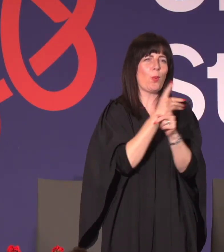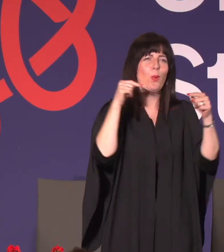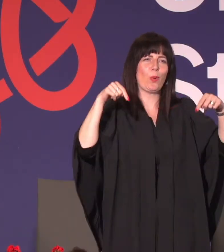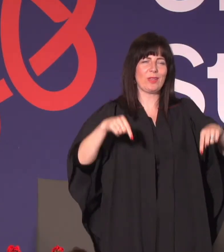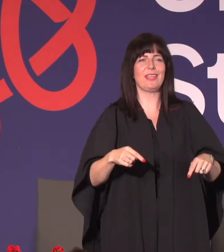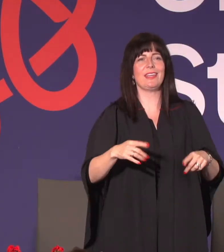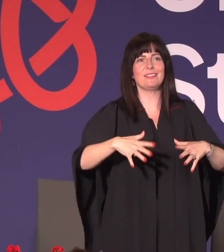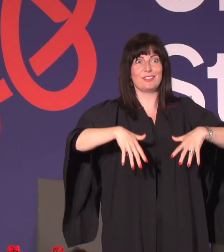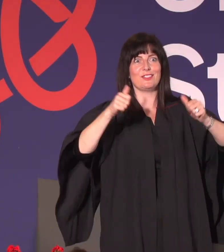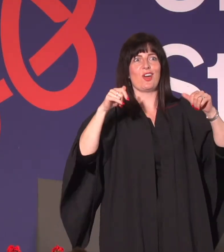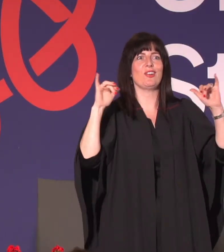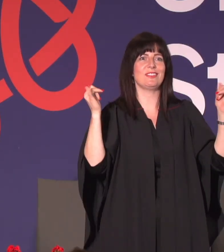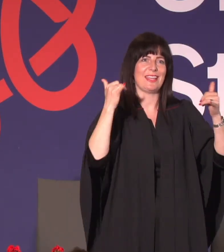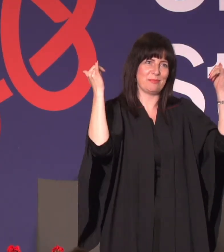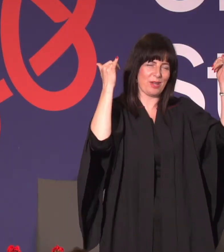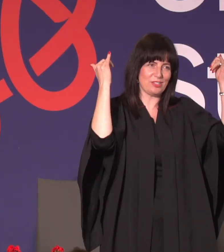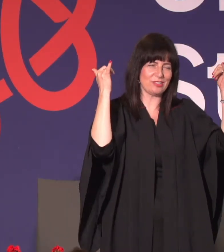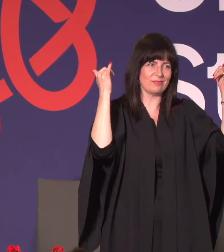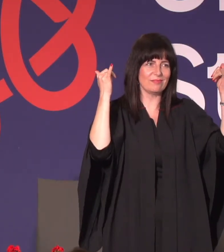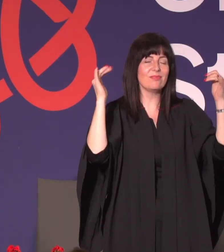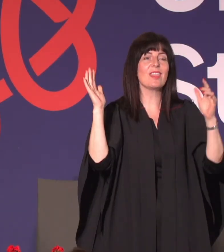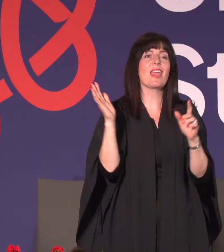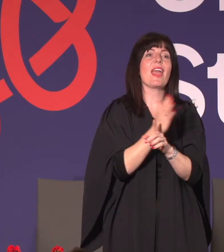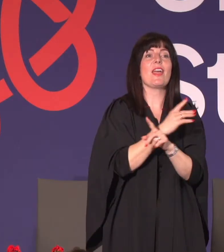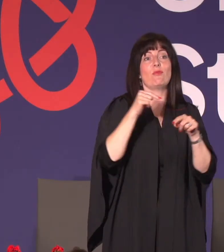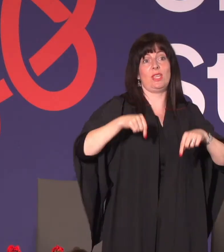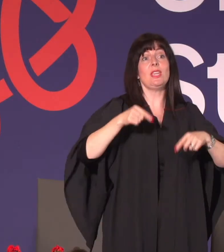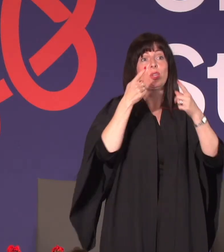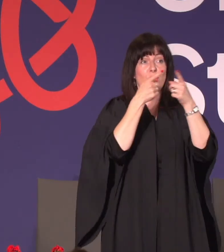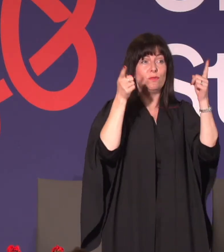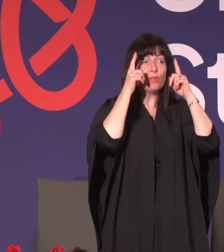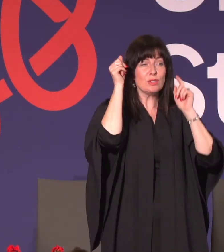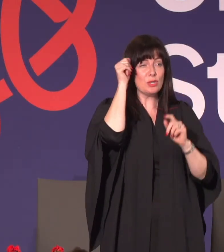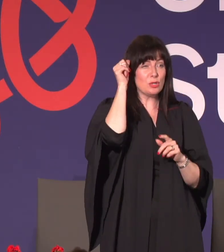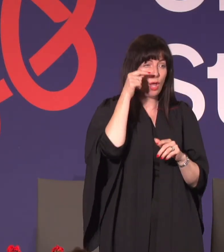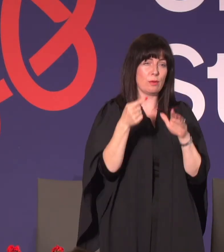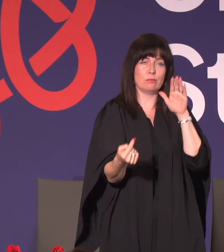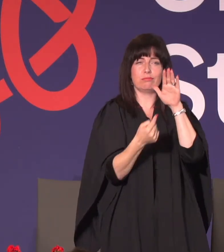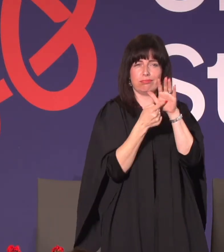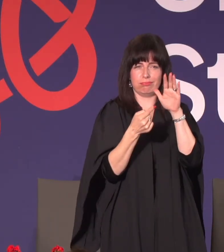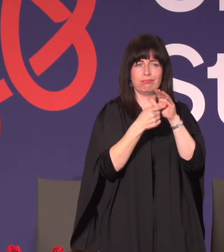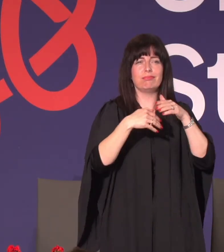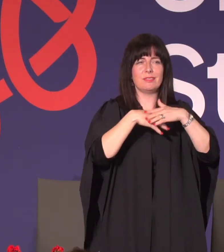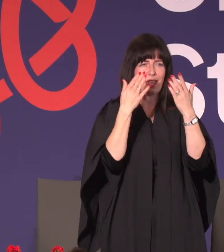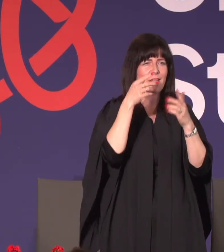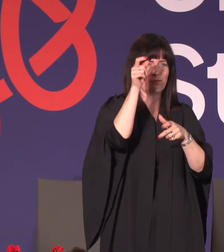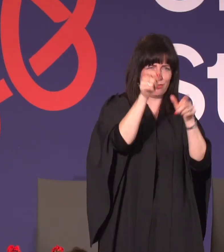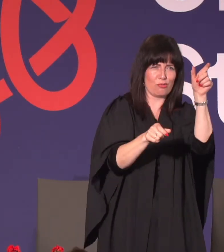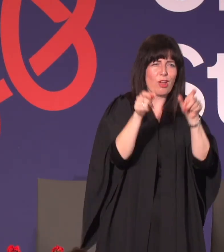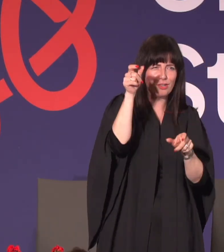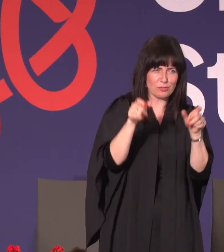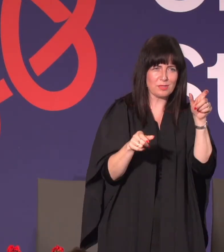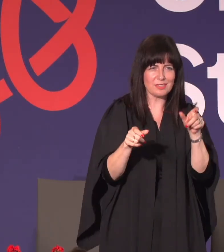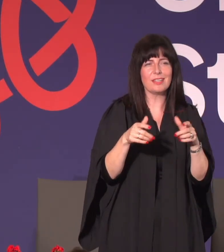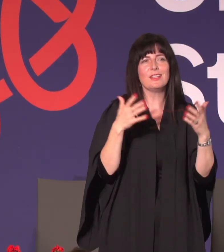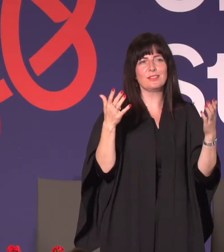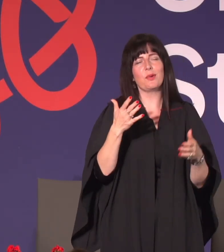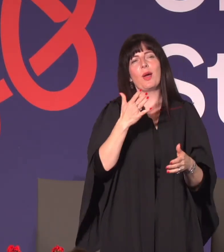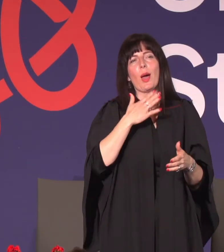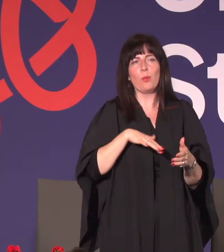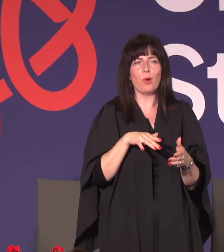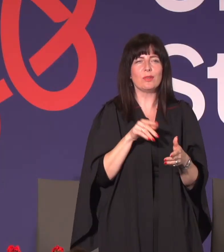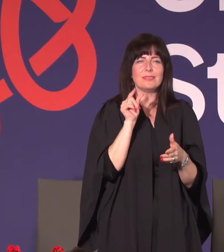start your celebrations. Everyone here at the university knows just how important this day is for our graduates, and so I'd like to take a